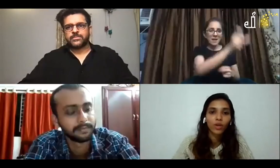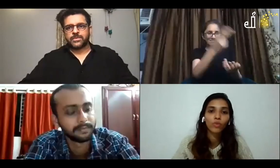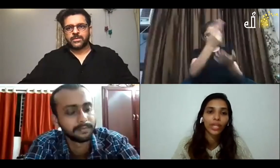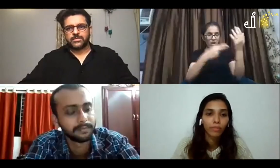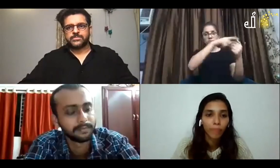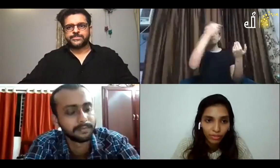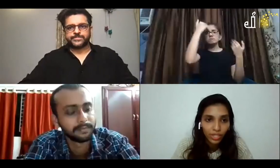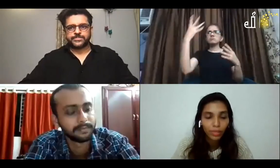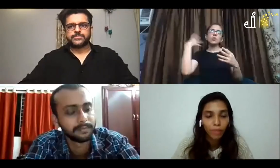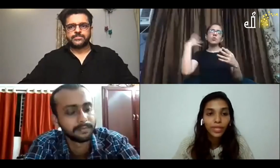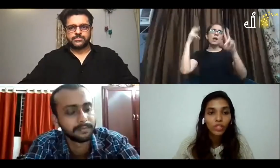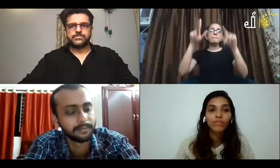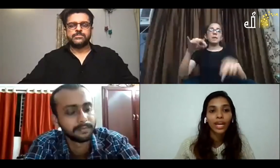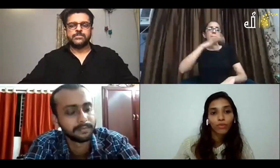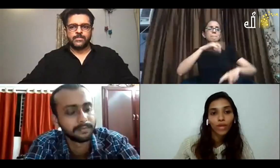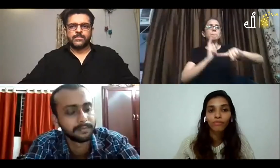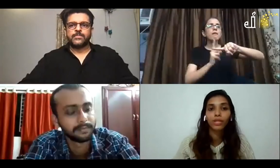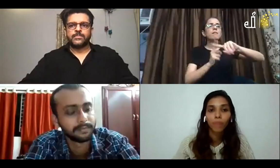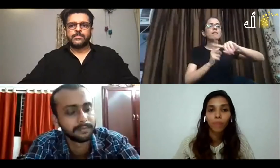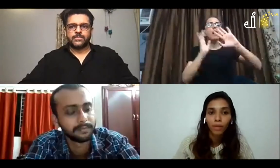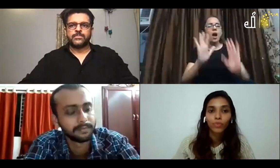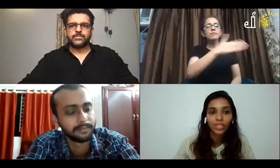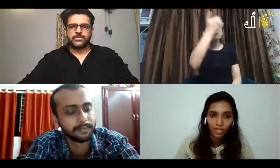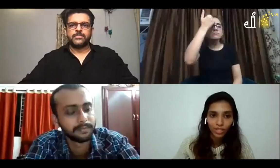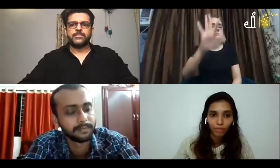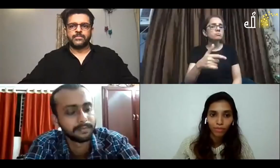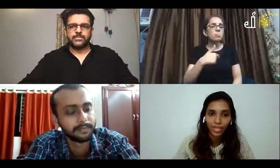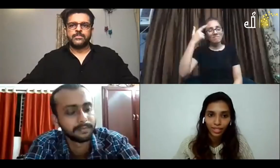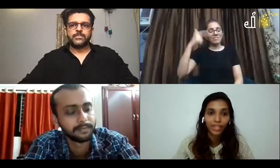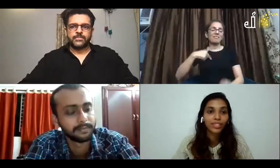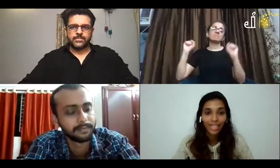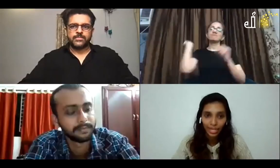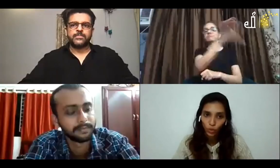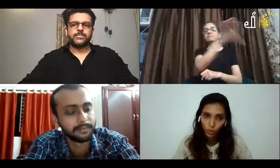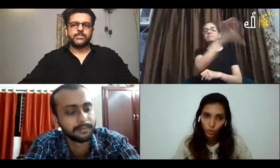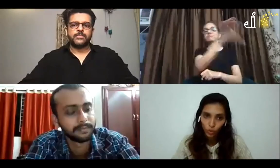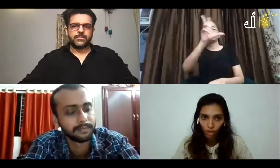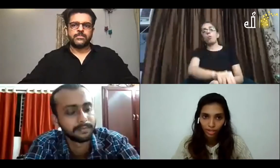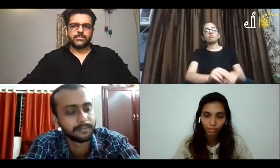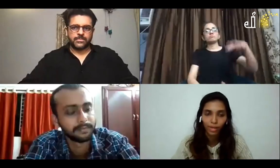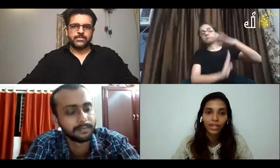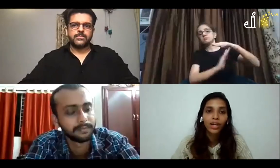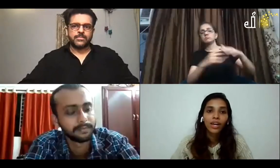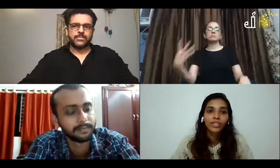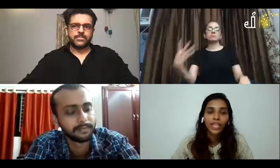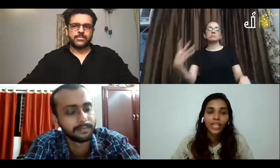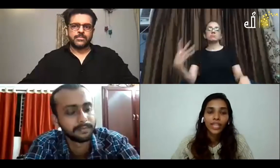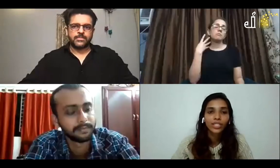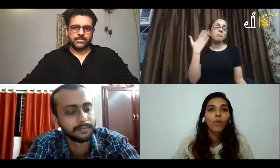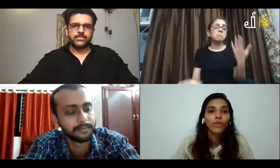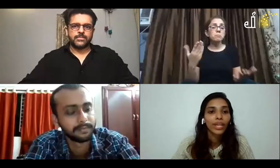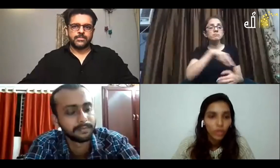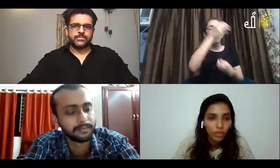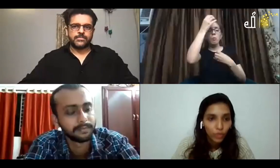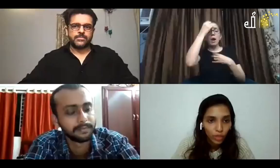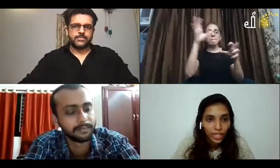is or what are the benefits. Maybe because of that, you would have come up with such a statement saying that say no to cochlear implant. That's the point when I